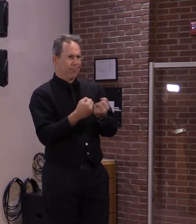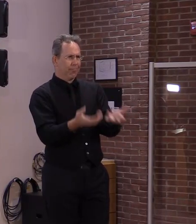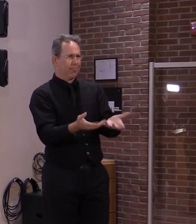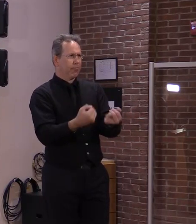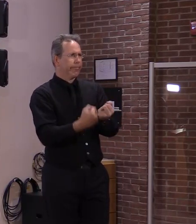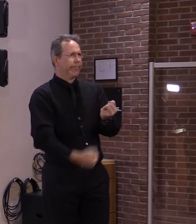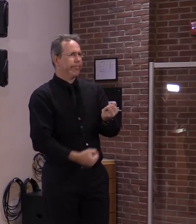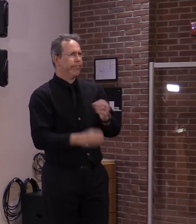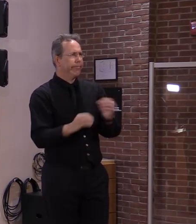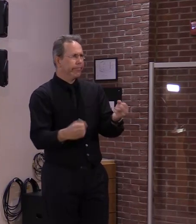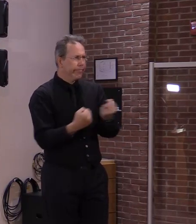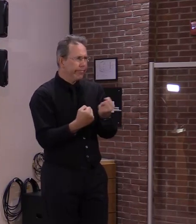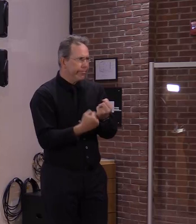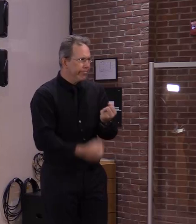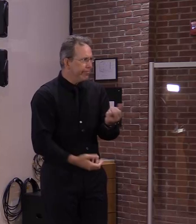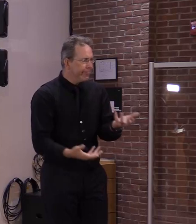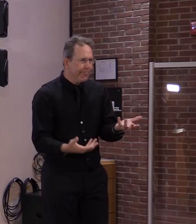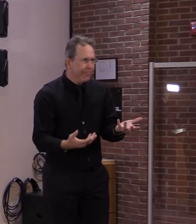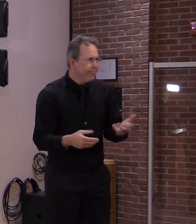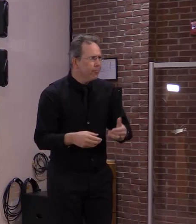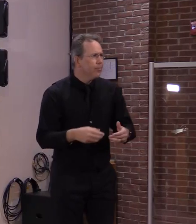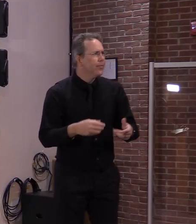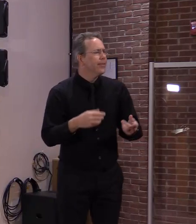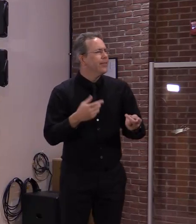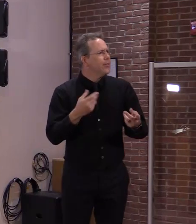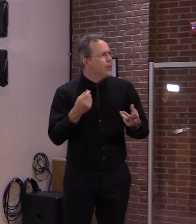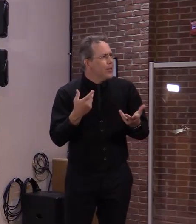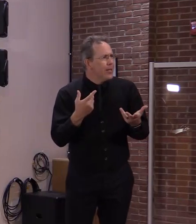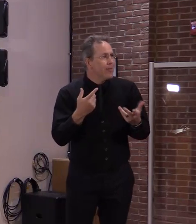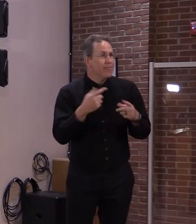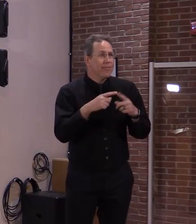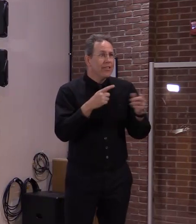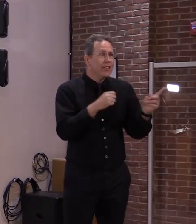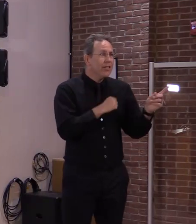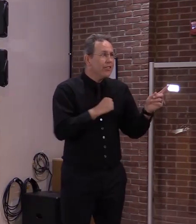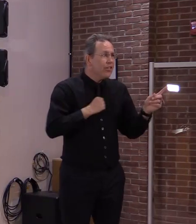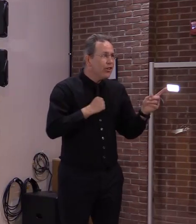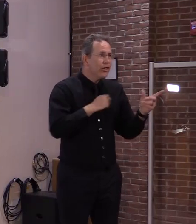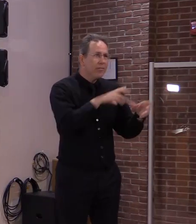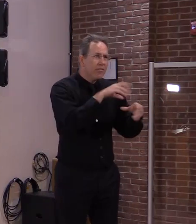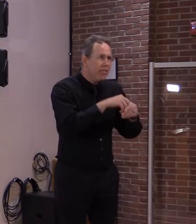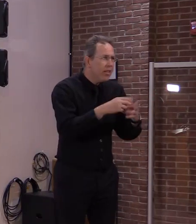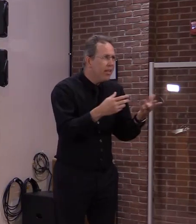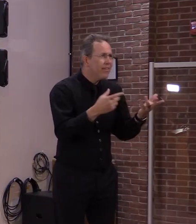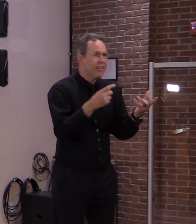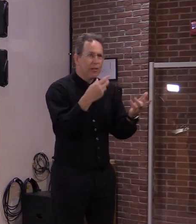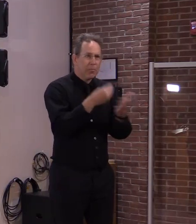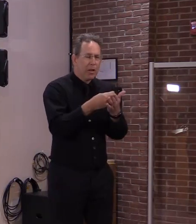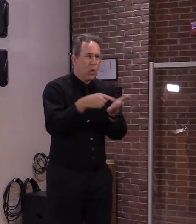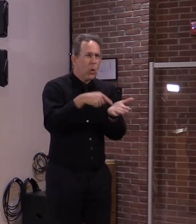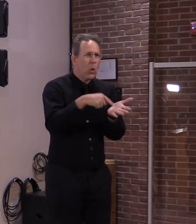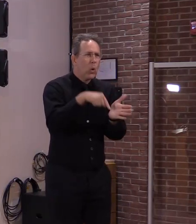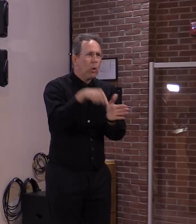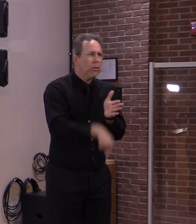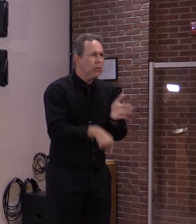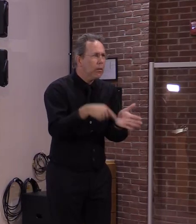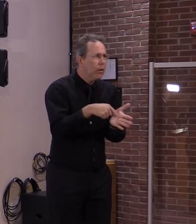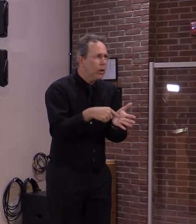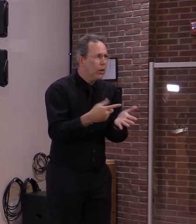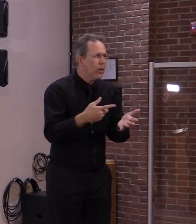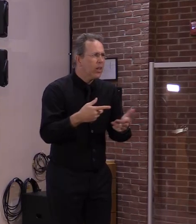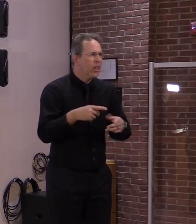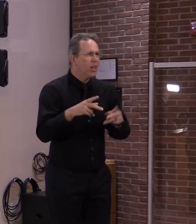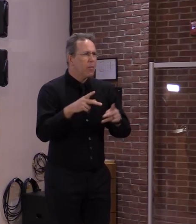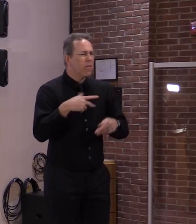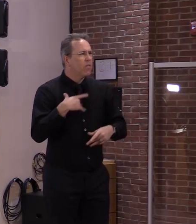demographics. We need more people coming into the state. We don't need reasons for them not to stay here or to come here.